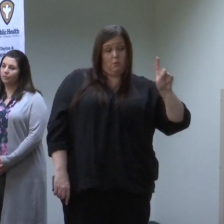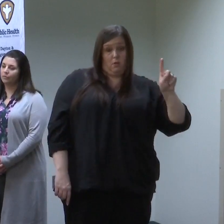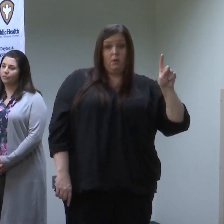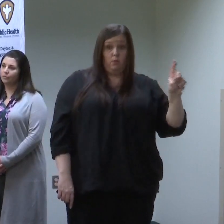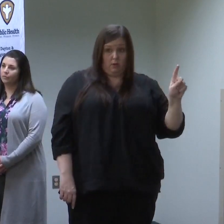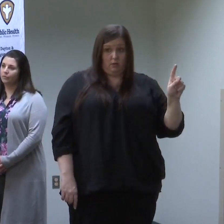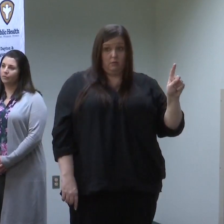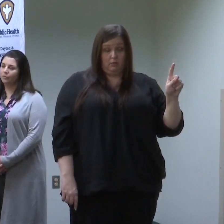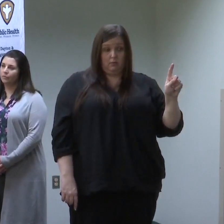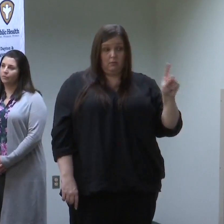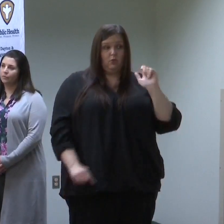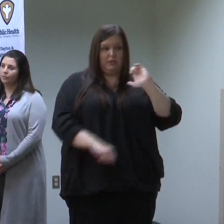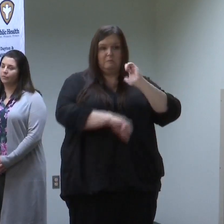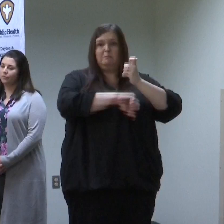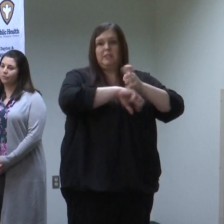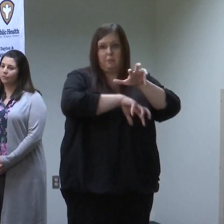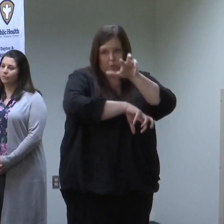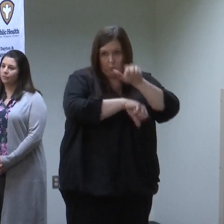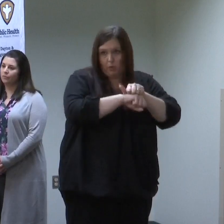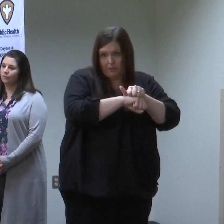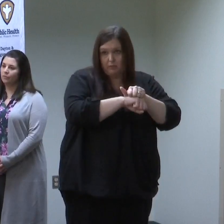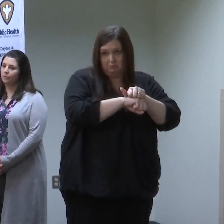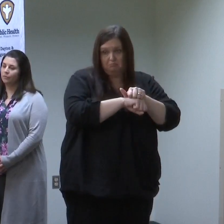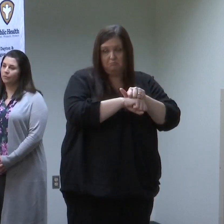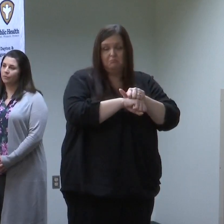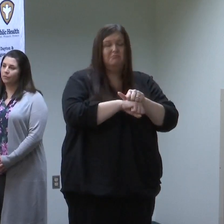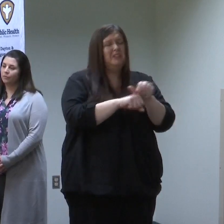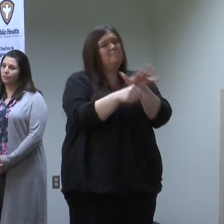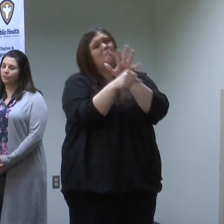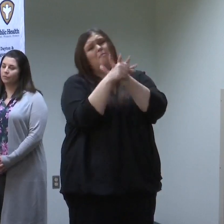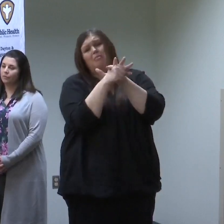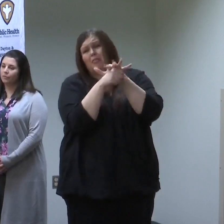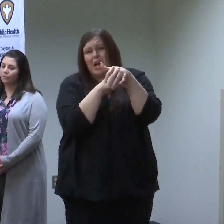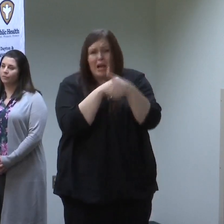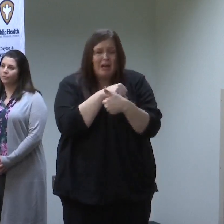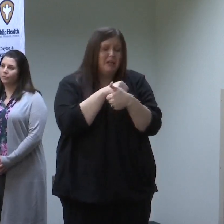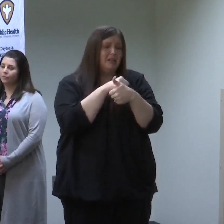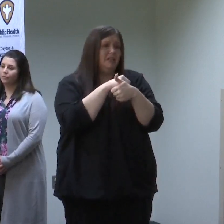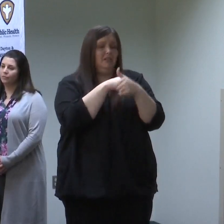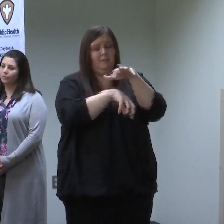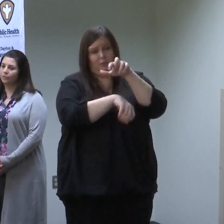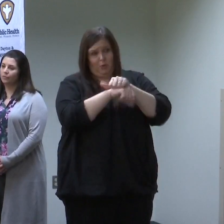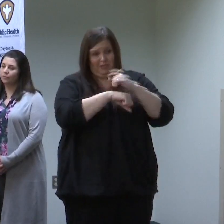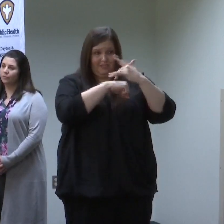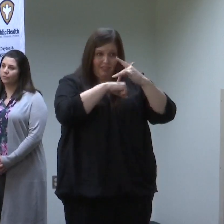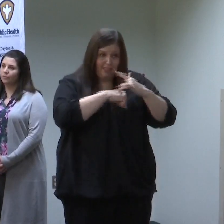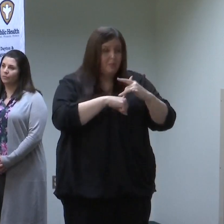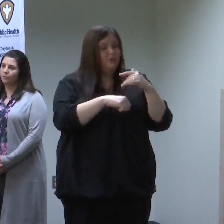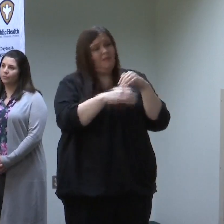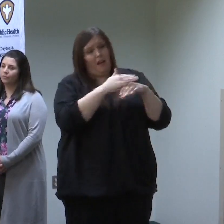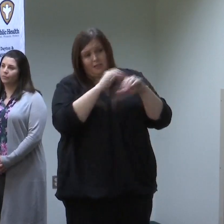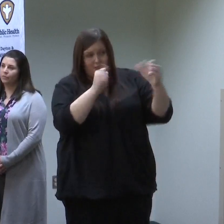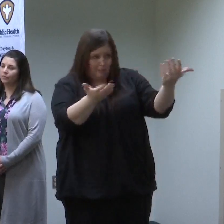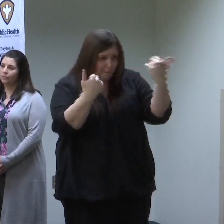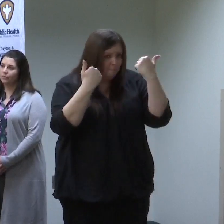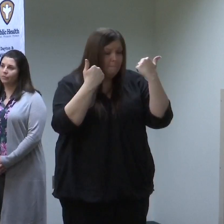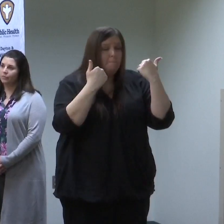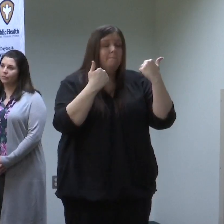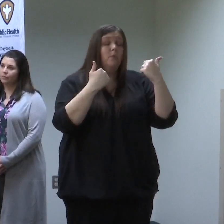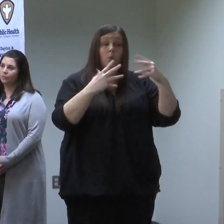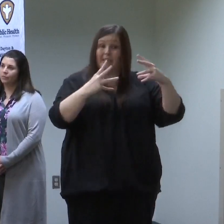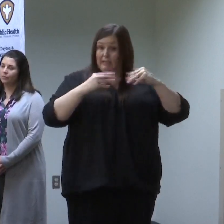513-454-1111 to get scheduled for an appointment. So we have plenty of appointments available. We have access, and we do